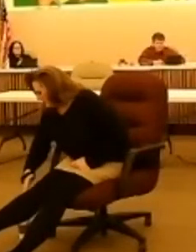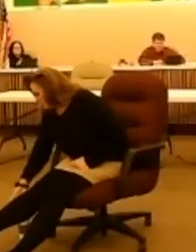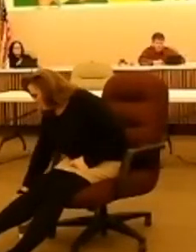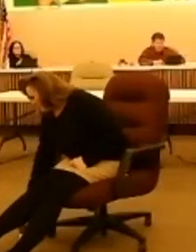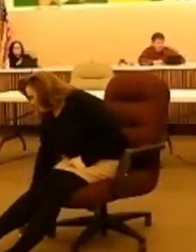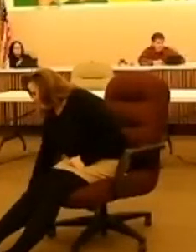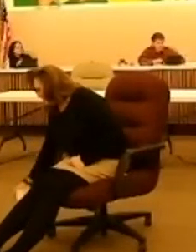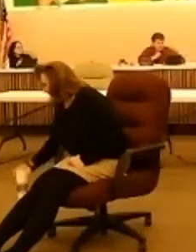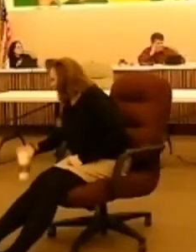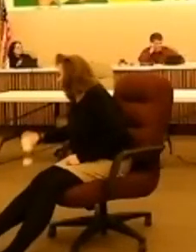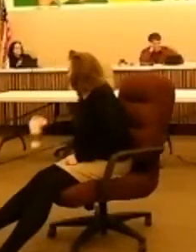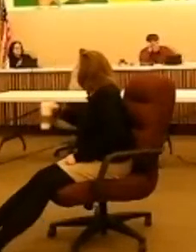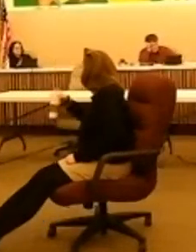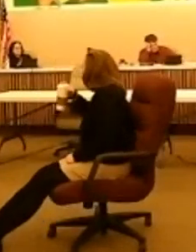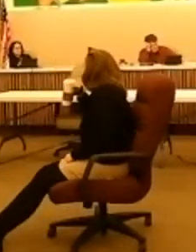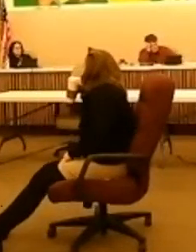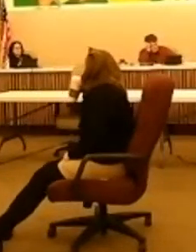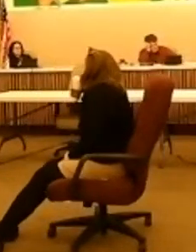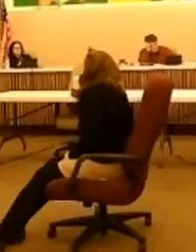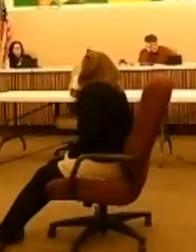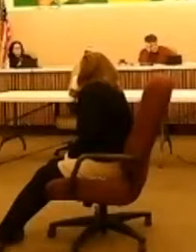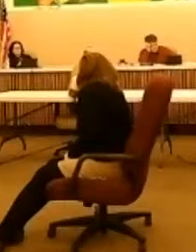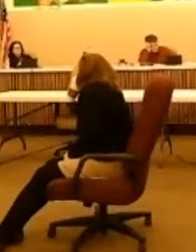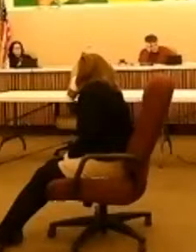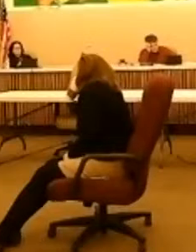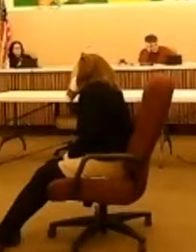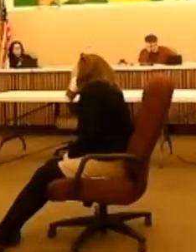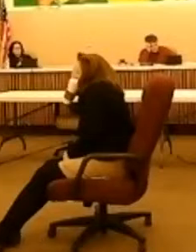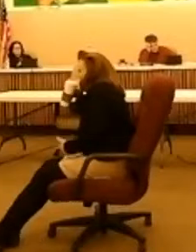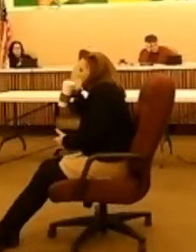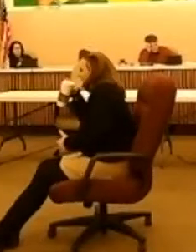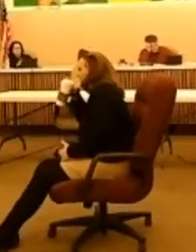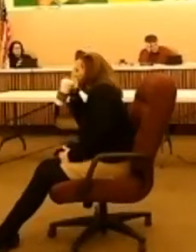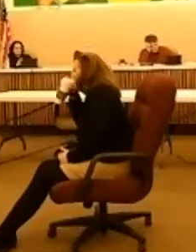Well, we'll take a look at it, planning board, if it gets approved here, so.